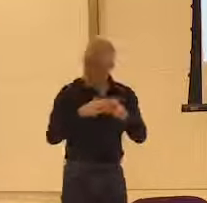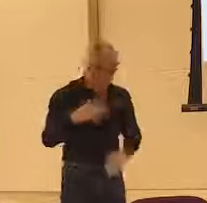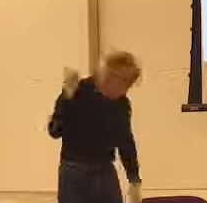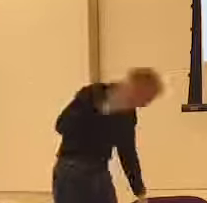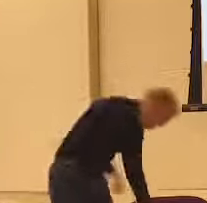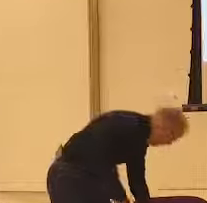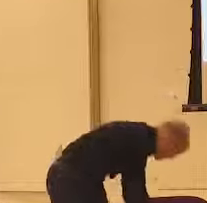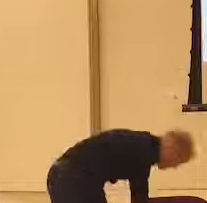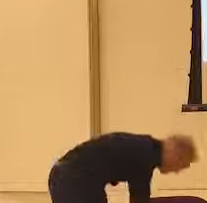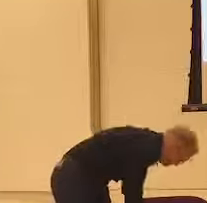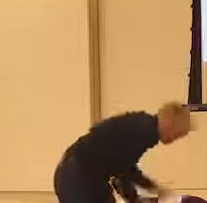stew.